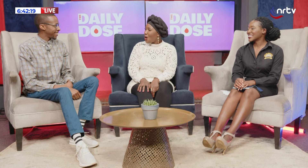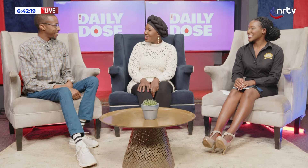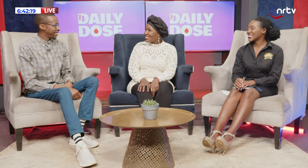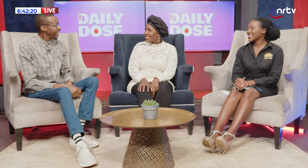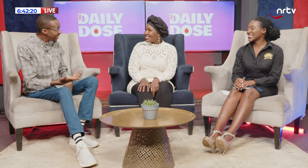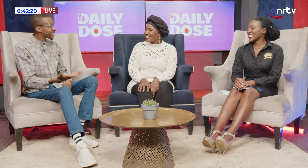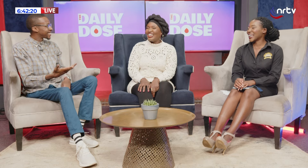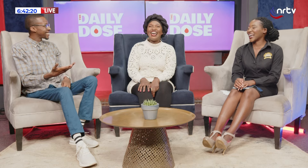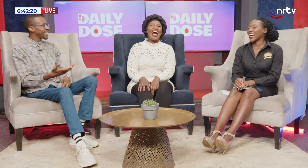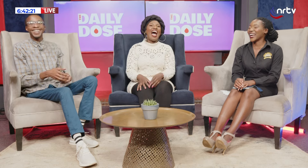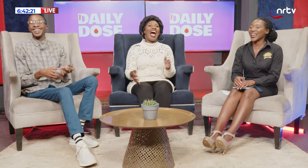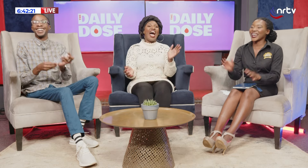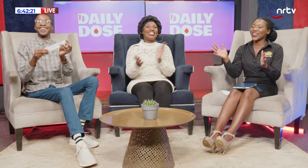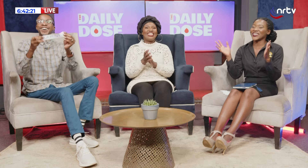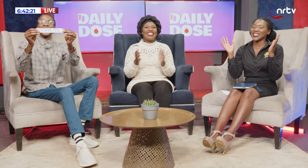Honest. Yes! Honest.